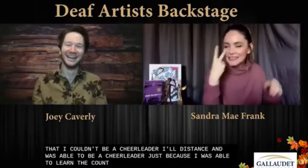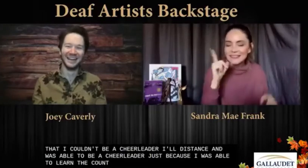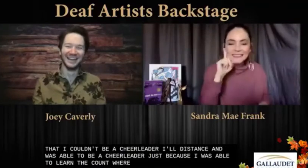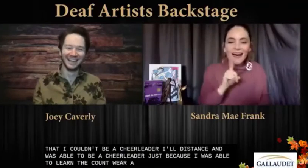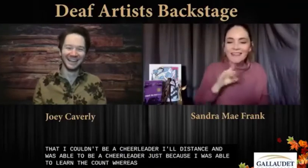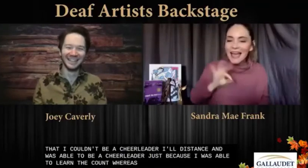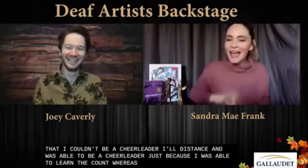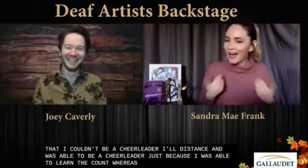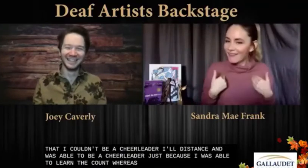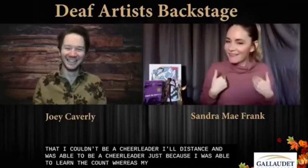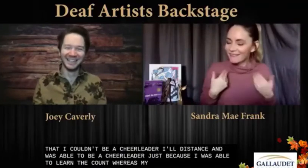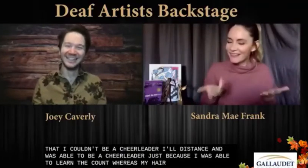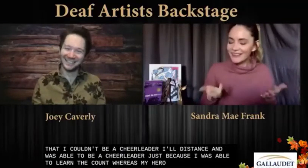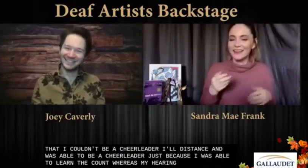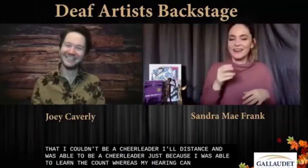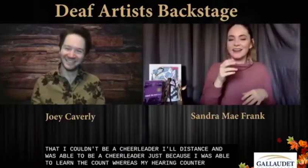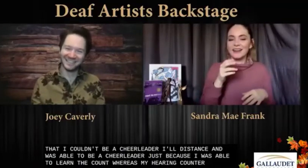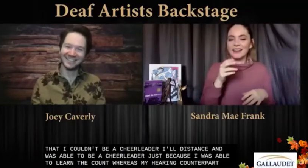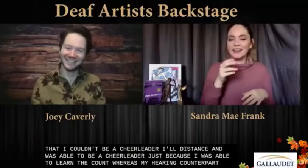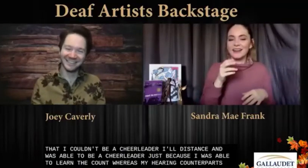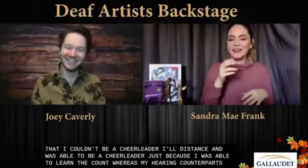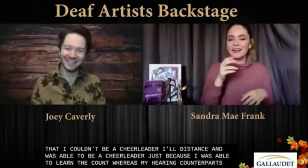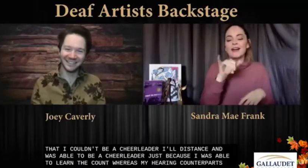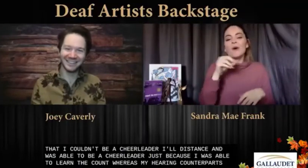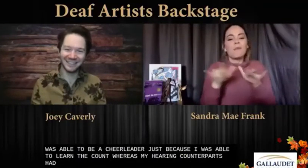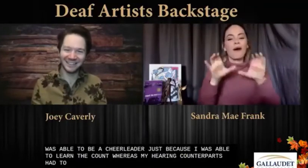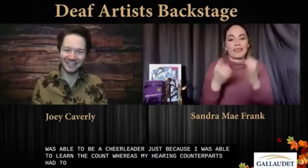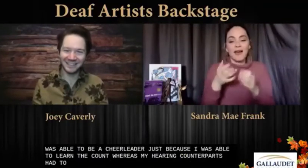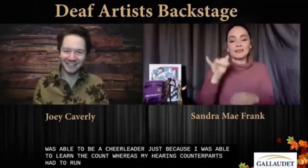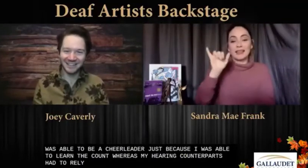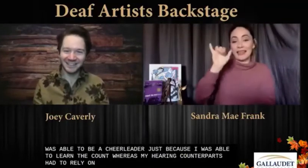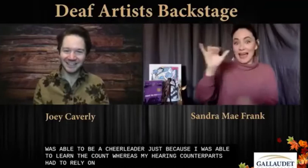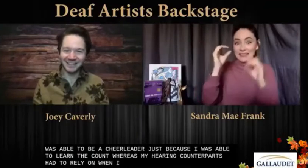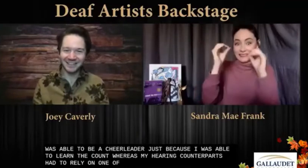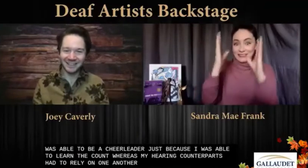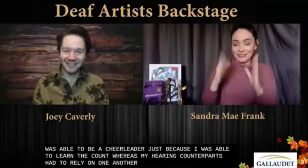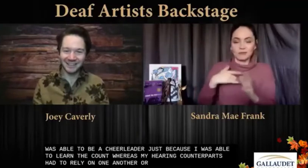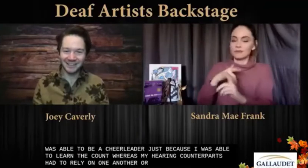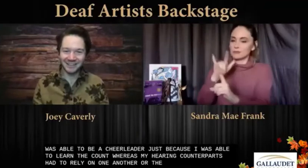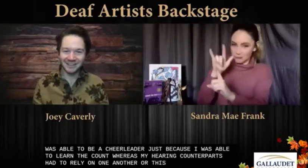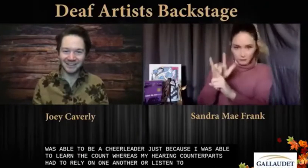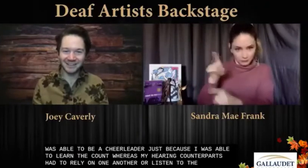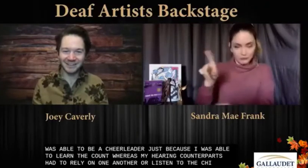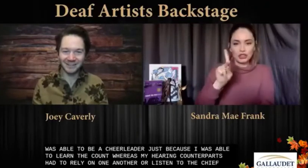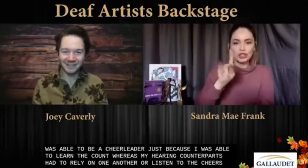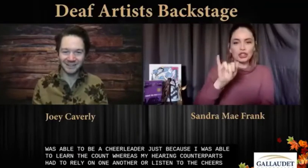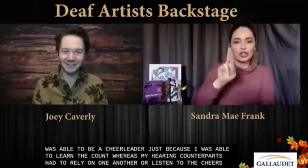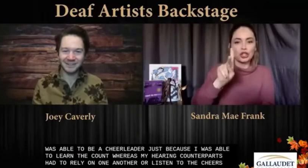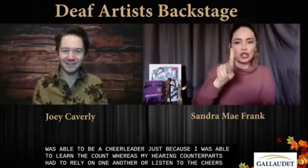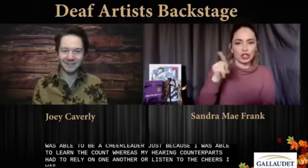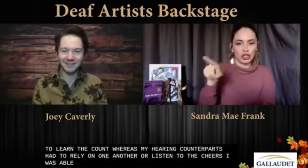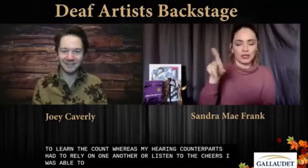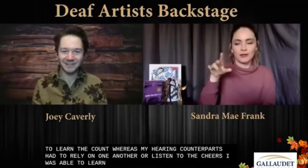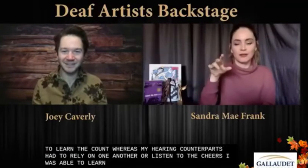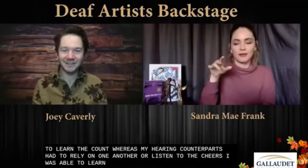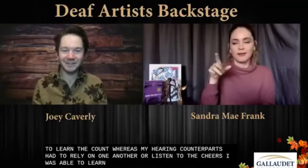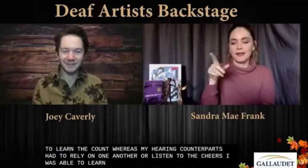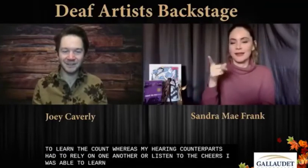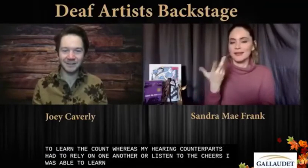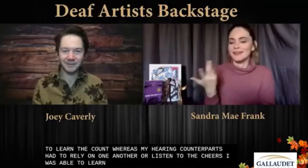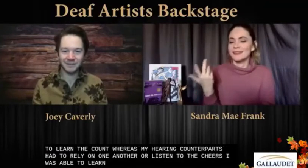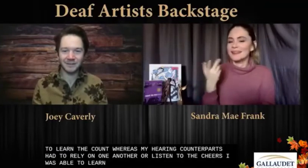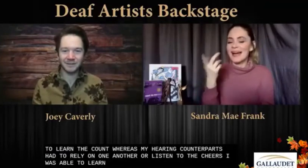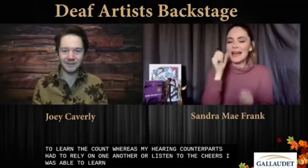whereas my hearing counterparts had to rely on one another or listen to the cheers I was able to learn the beat